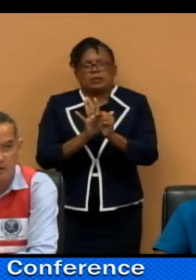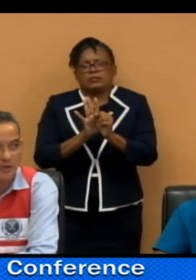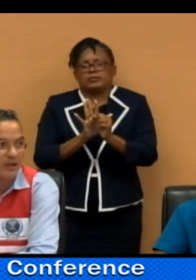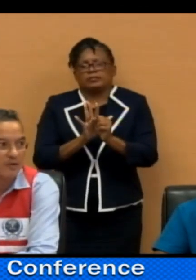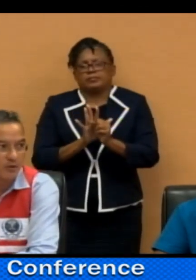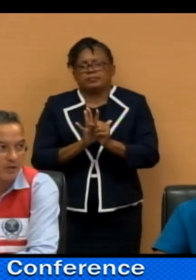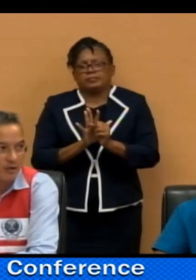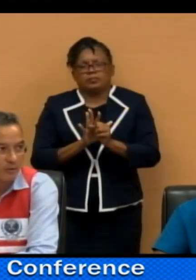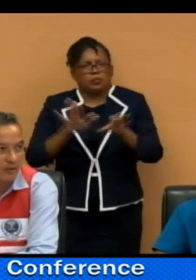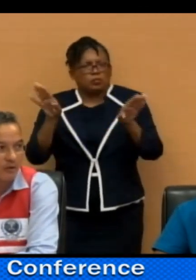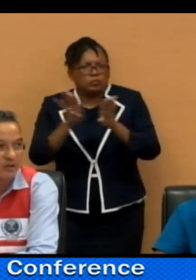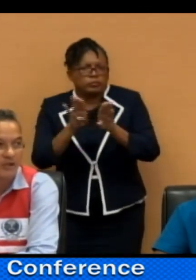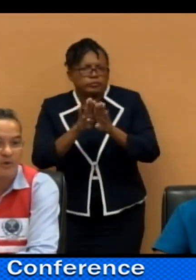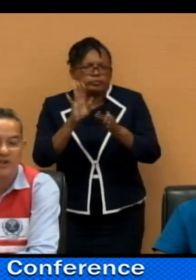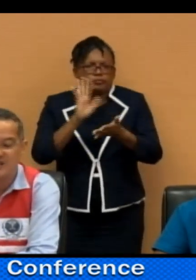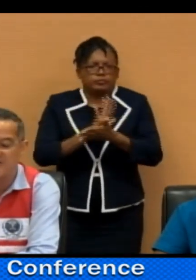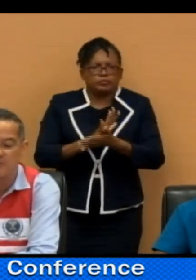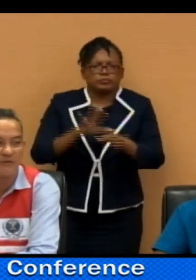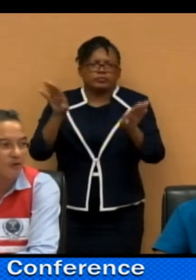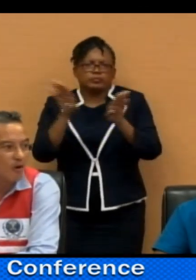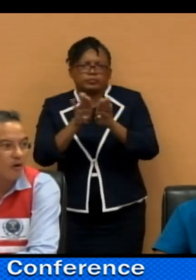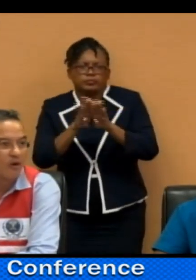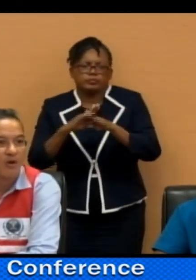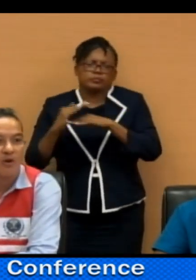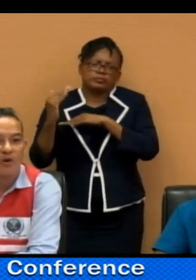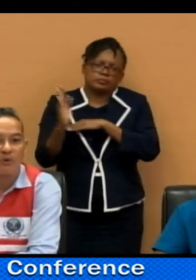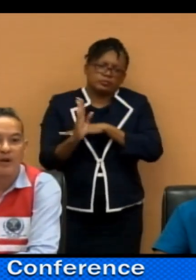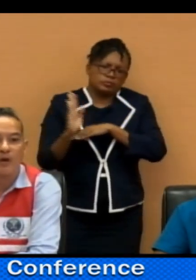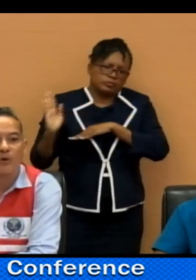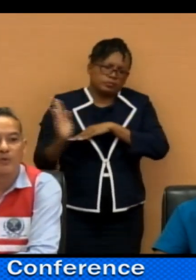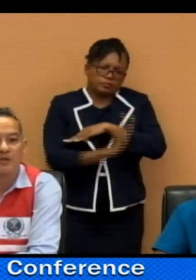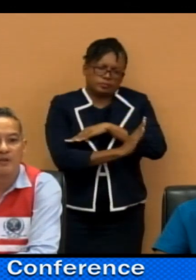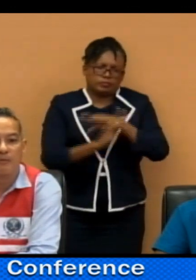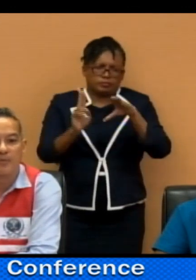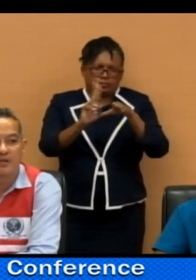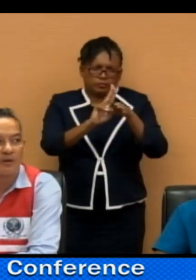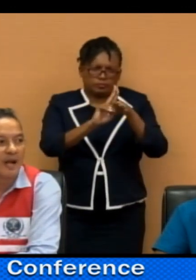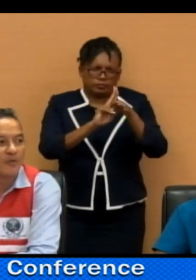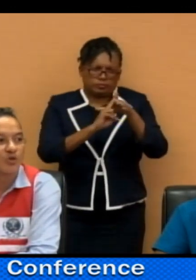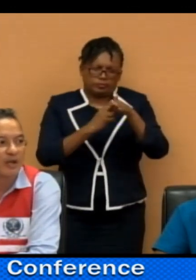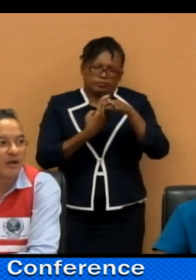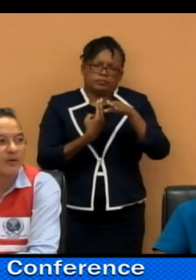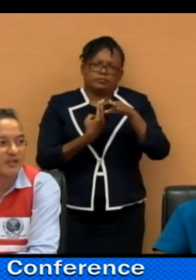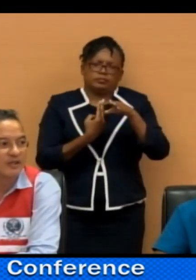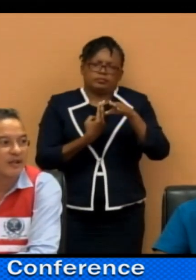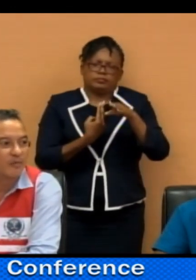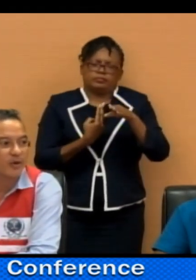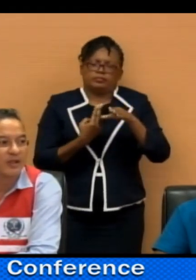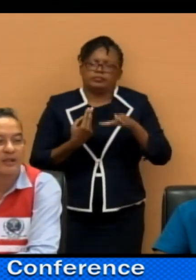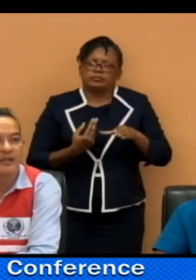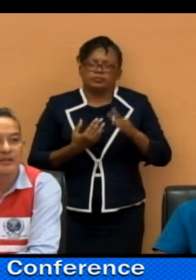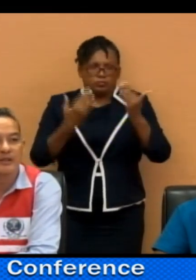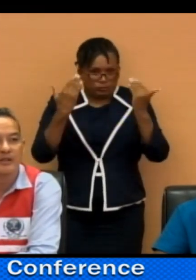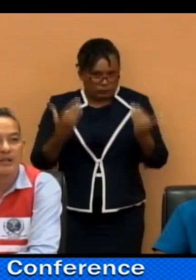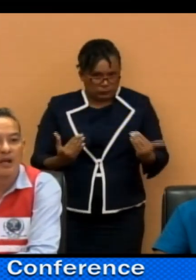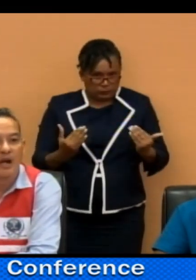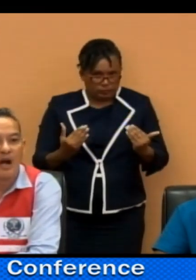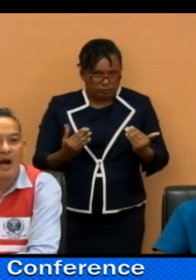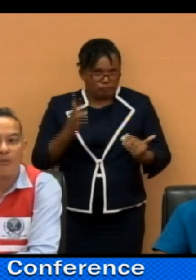things, the closing of schools and the closing of borders, even before we got what was a prescribed trigger, which is an imported